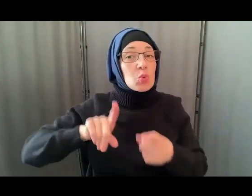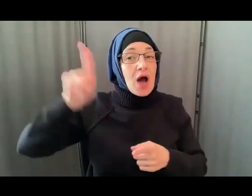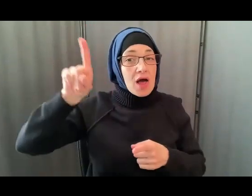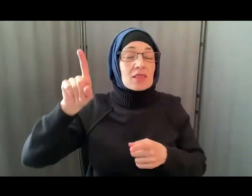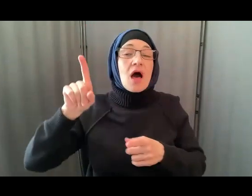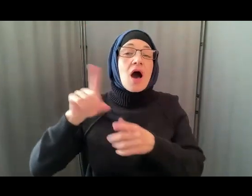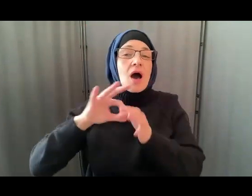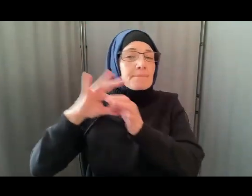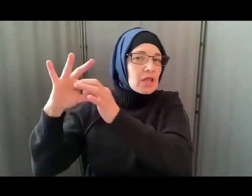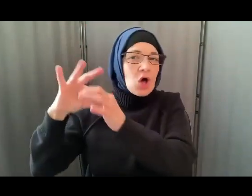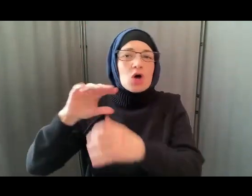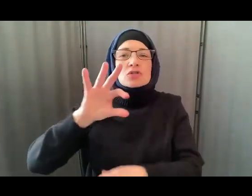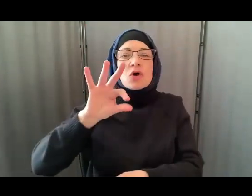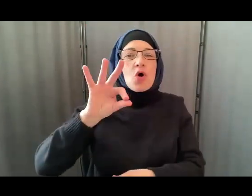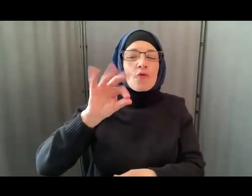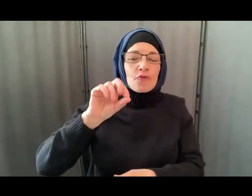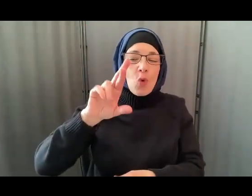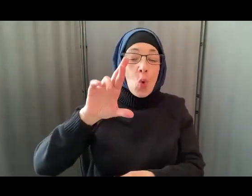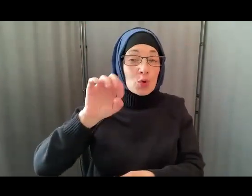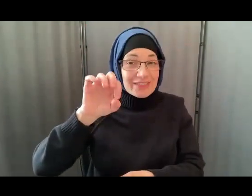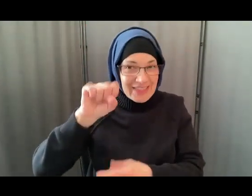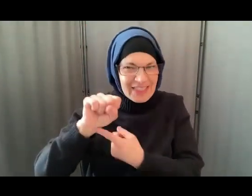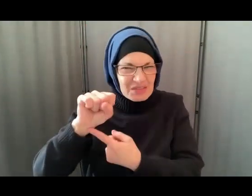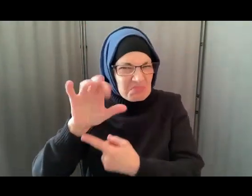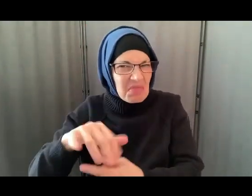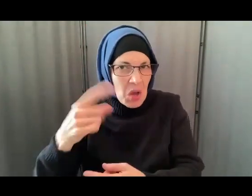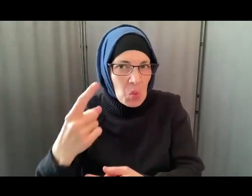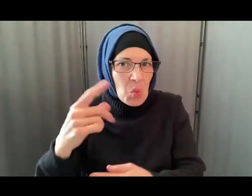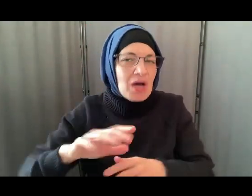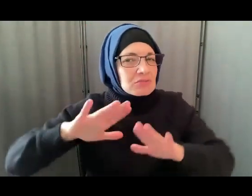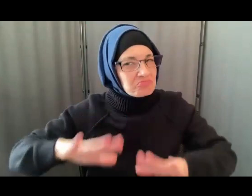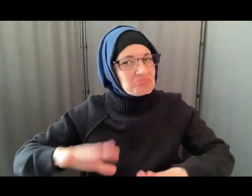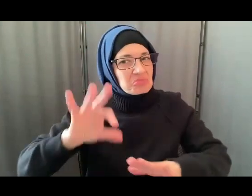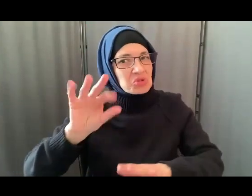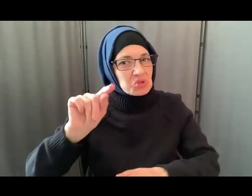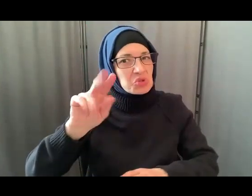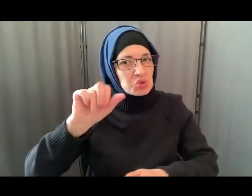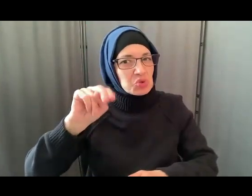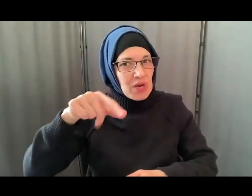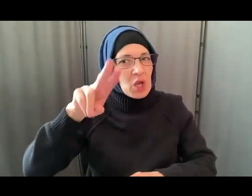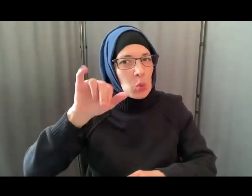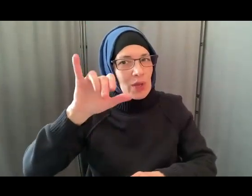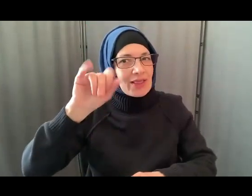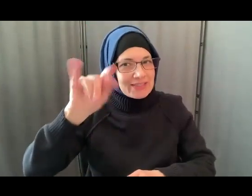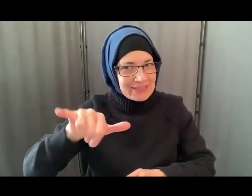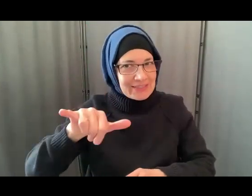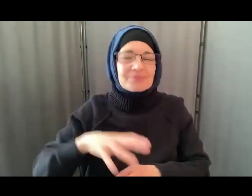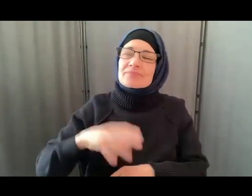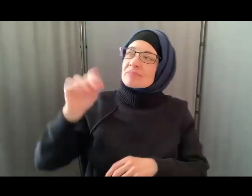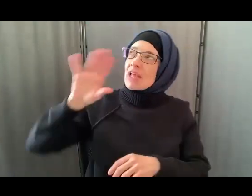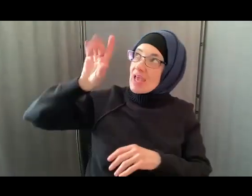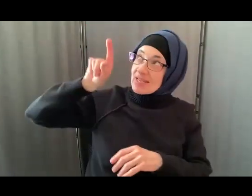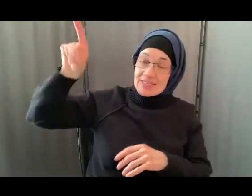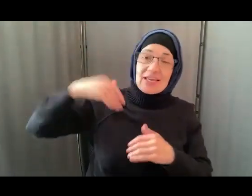powers in the heavens and in the earth. And Allah is the